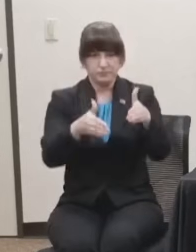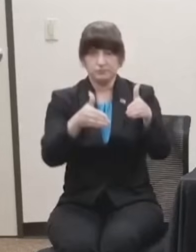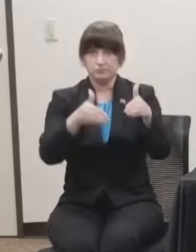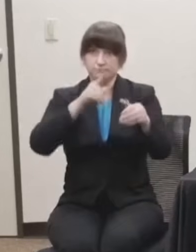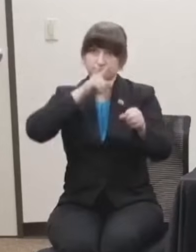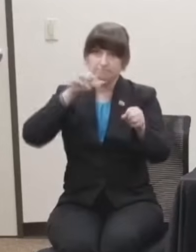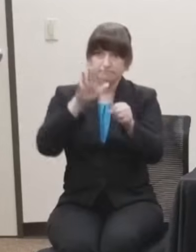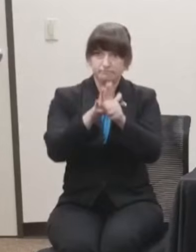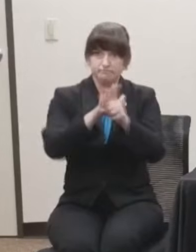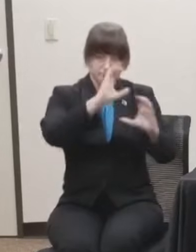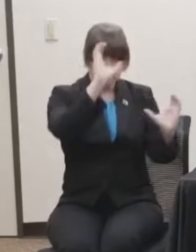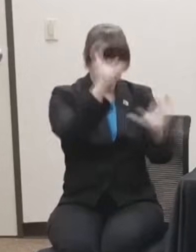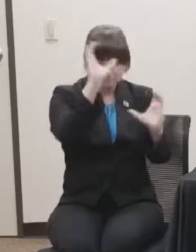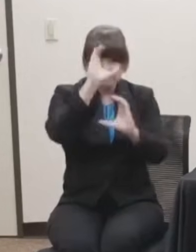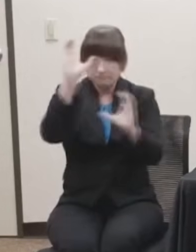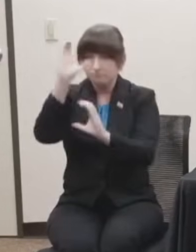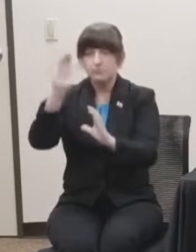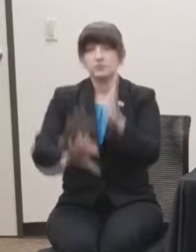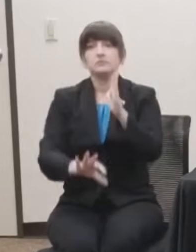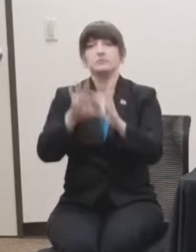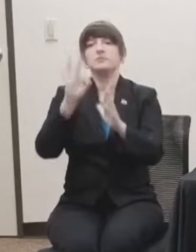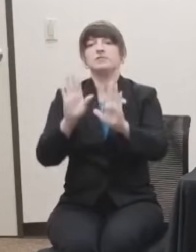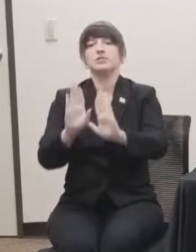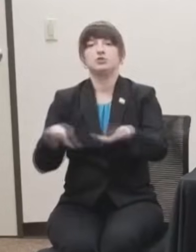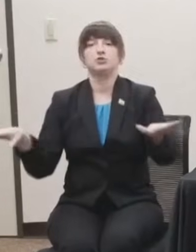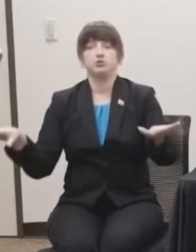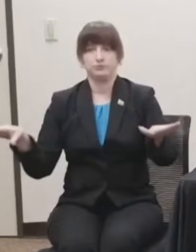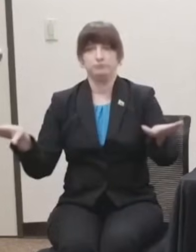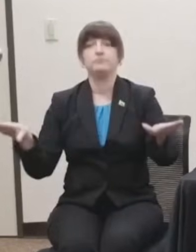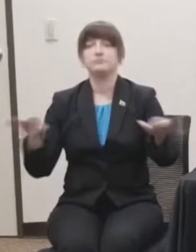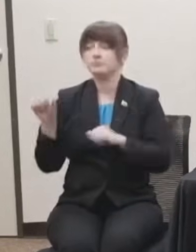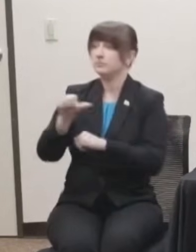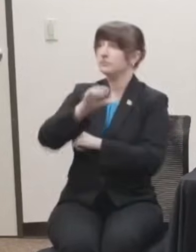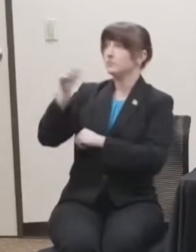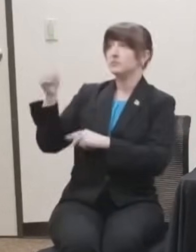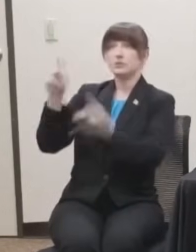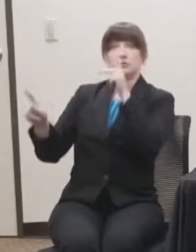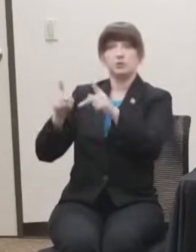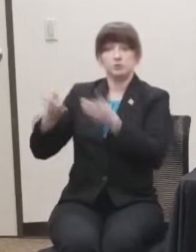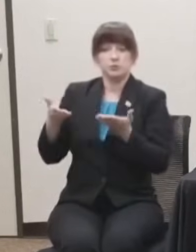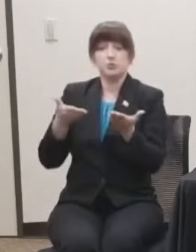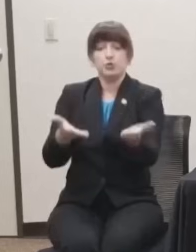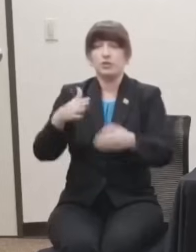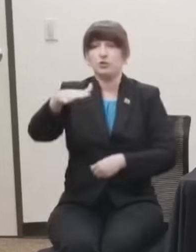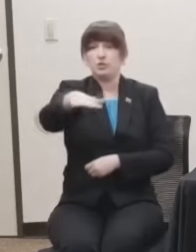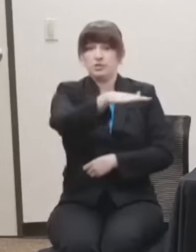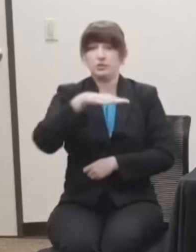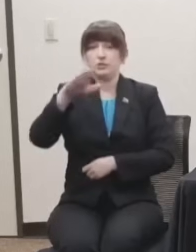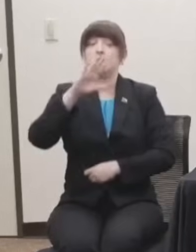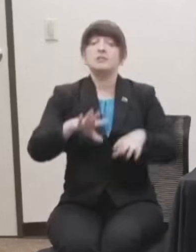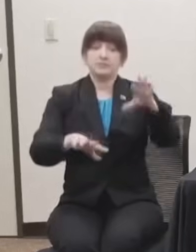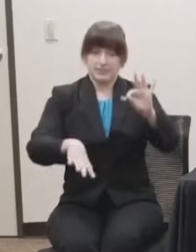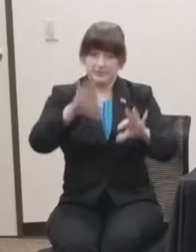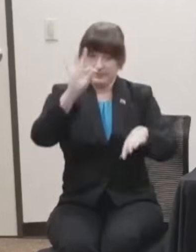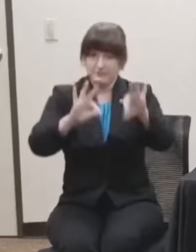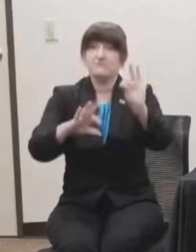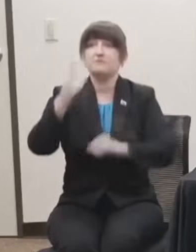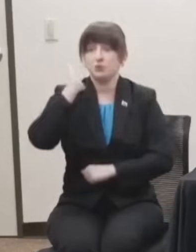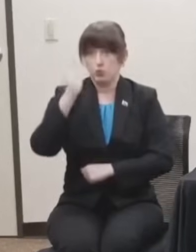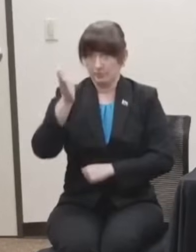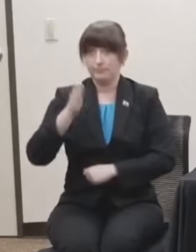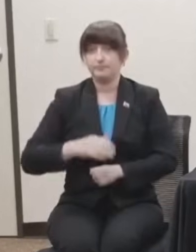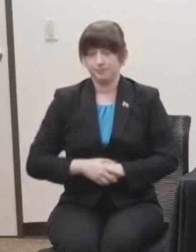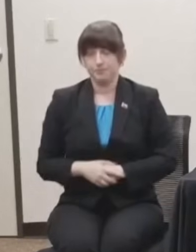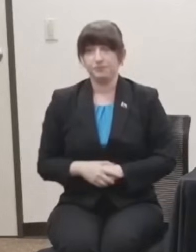else in the entire riverbed, to make sure that they're going to be recovered. We know that parents